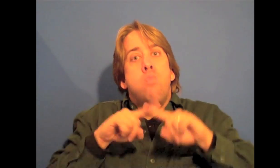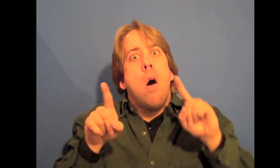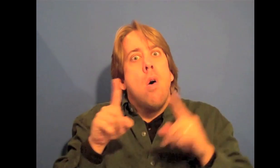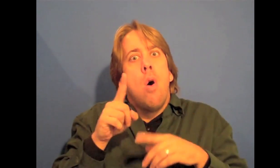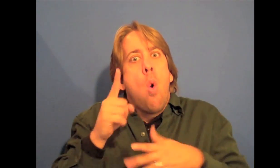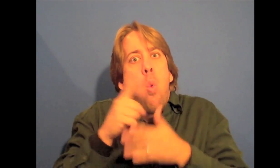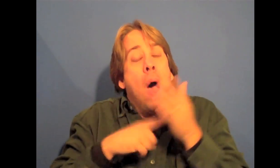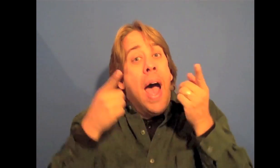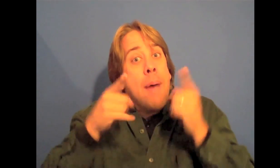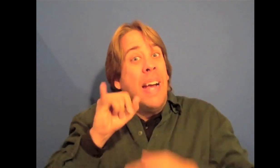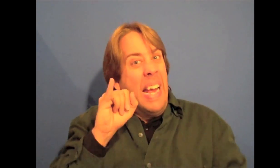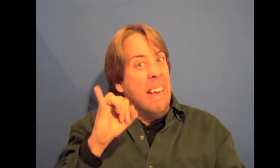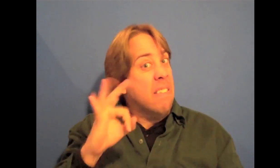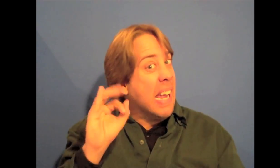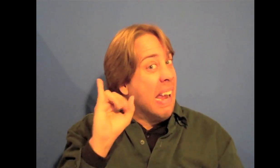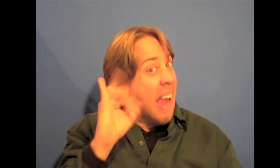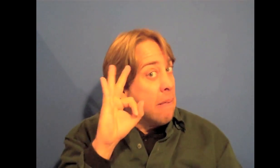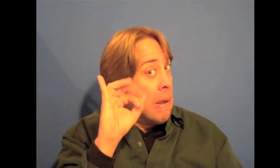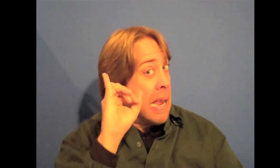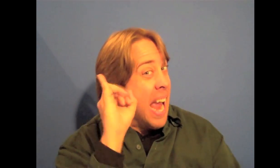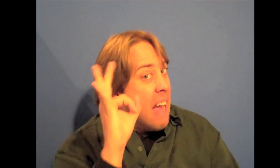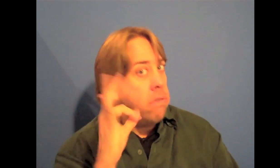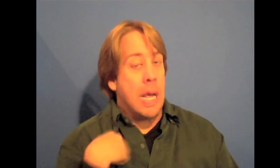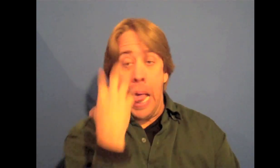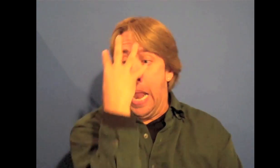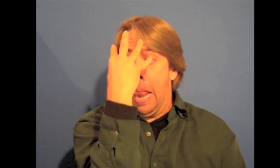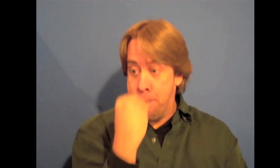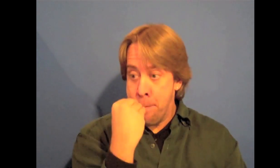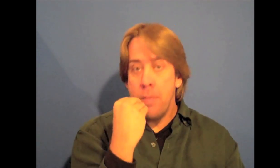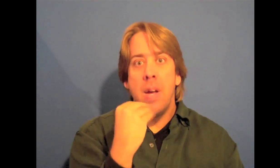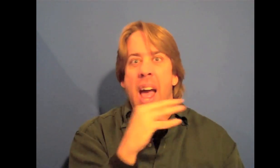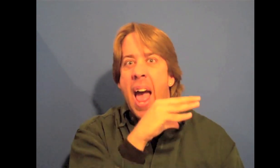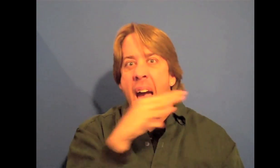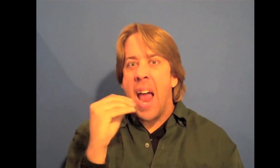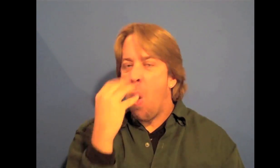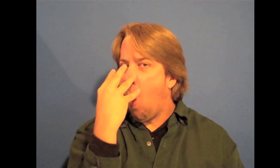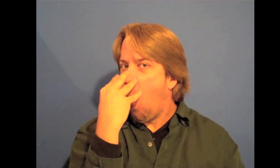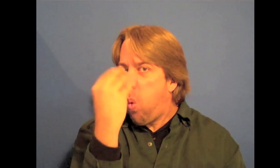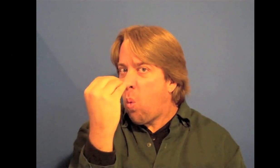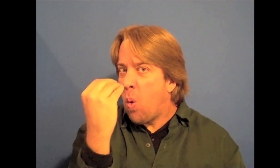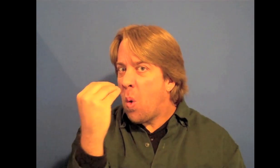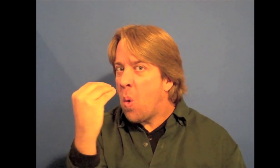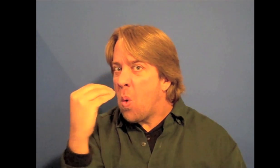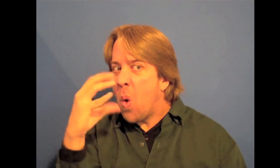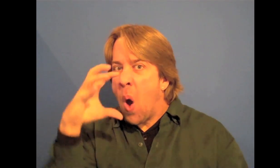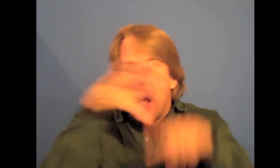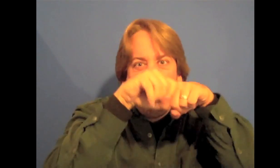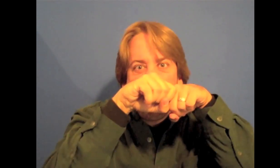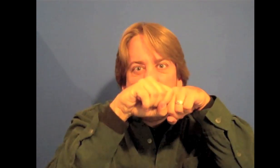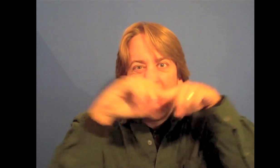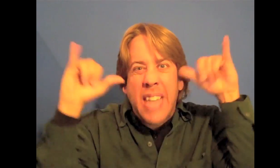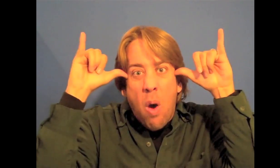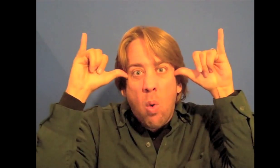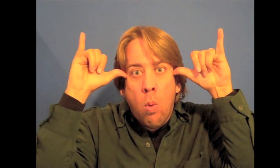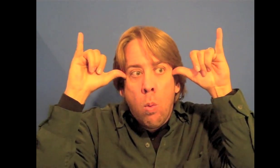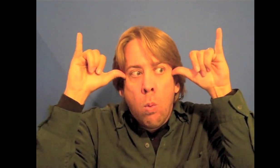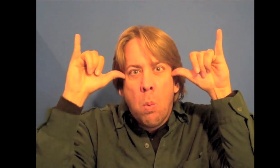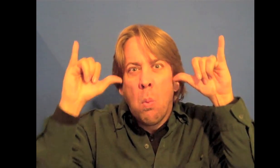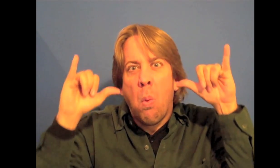What if I fell asleep anyway and hyenas crept in and killed a cow and it was my birthright